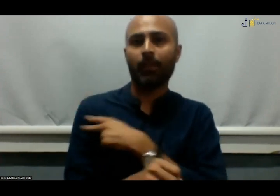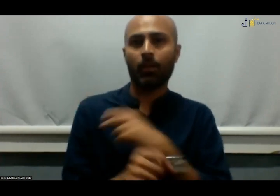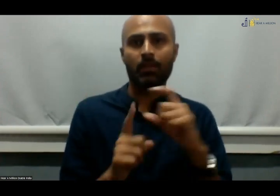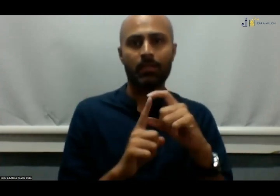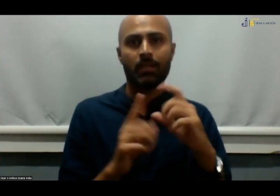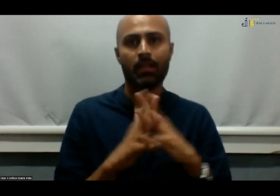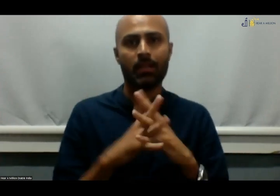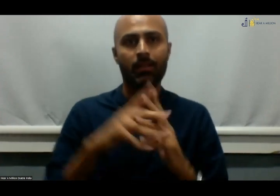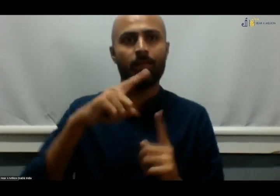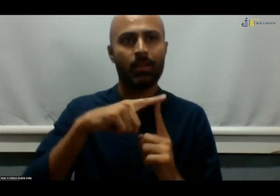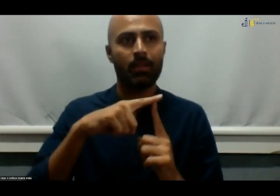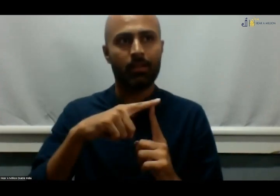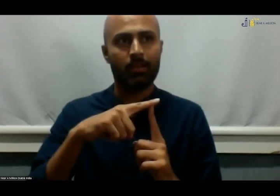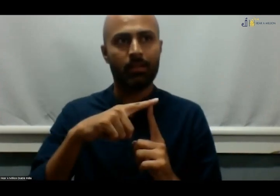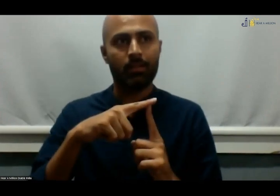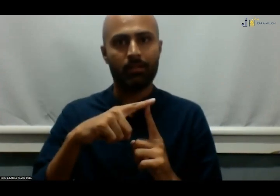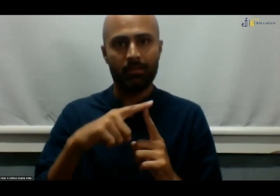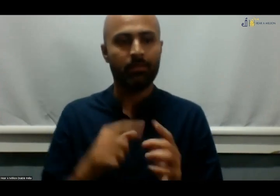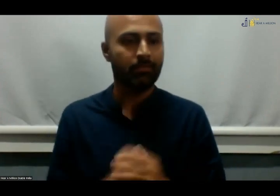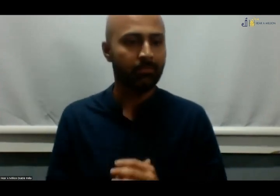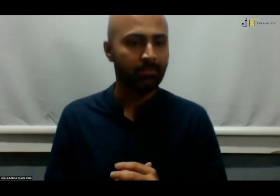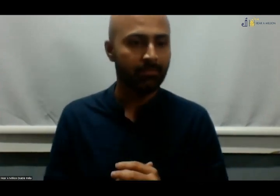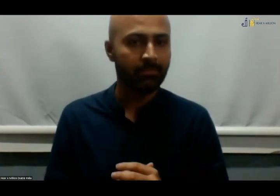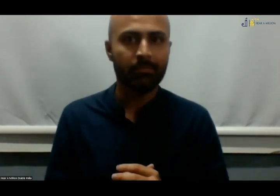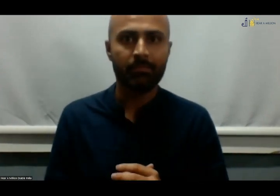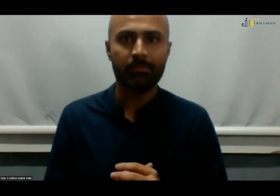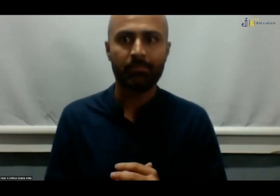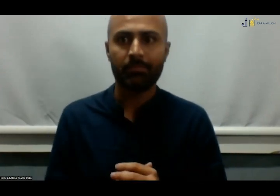Now we will have Manju here.